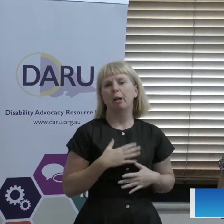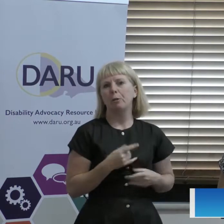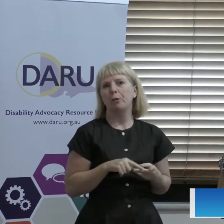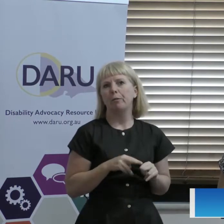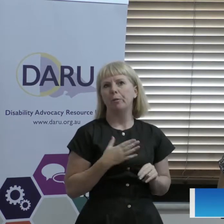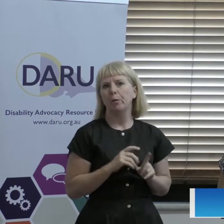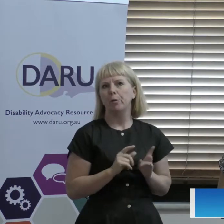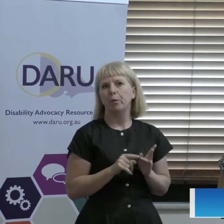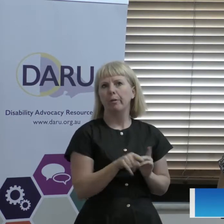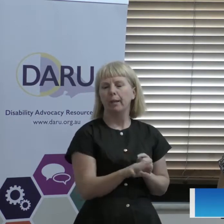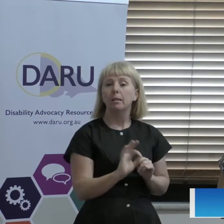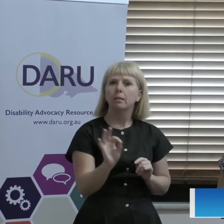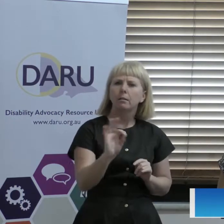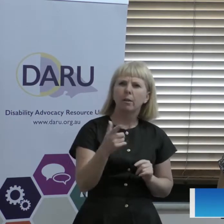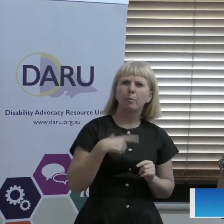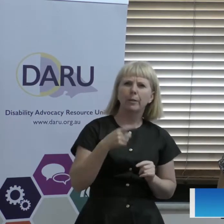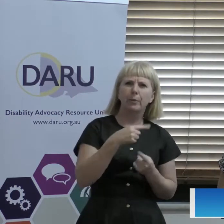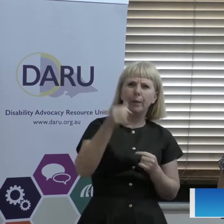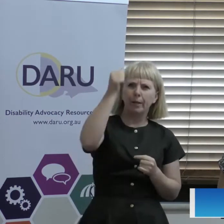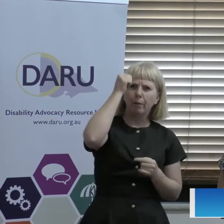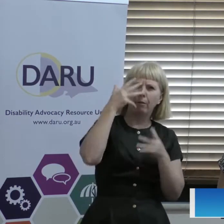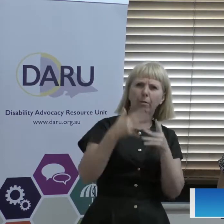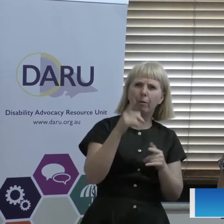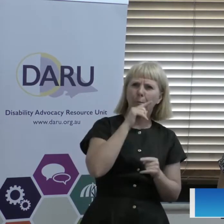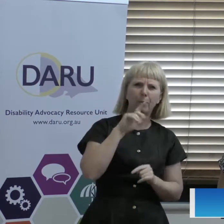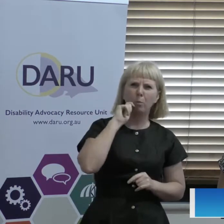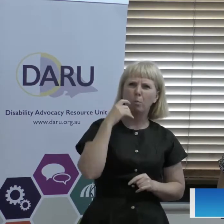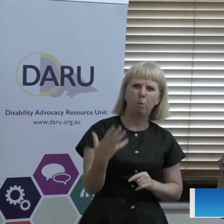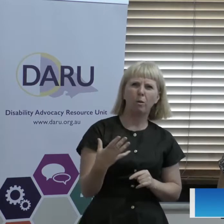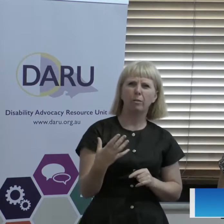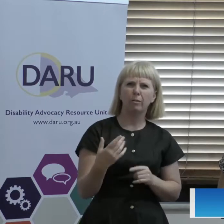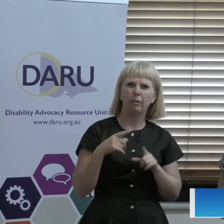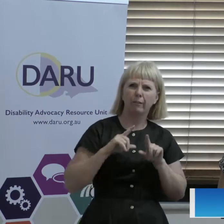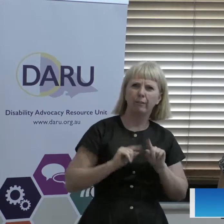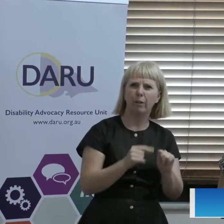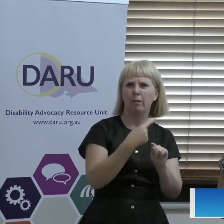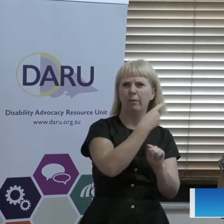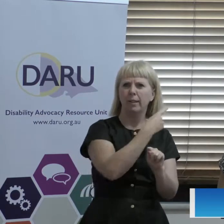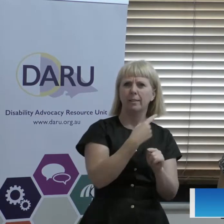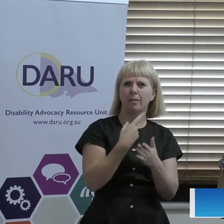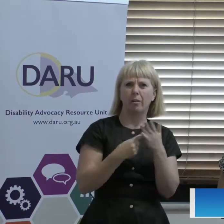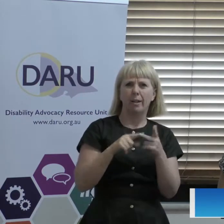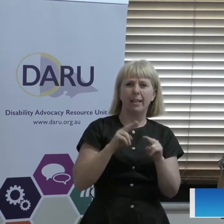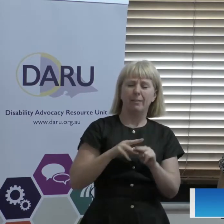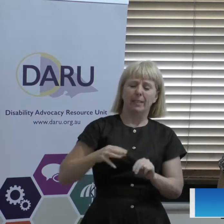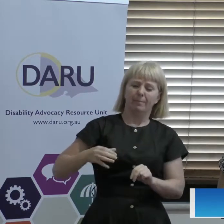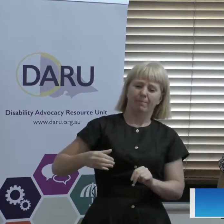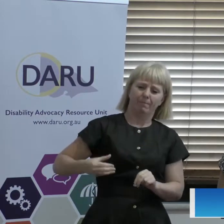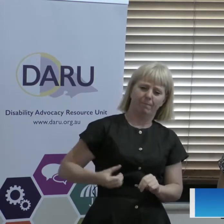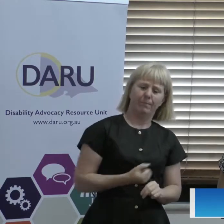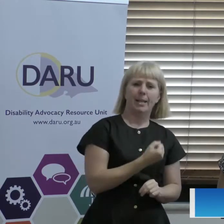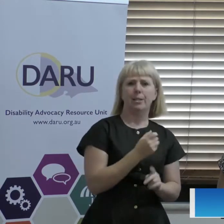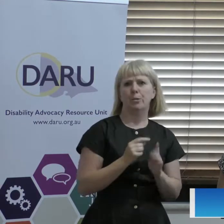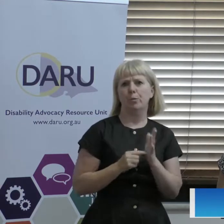not, because we know that a lot of people won't do it unless they're kind of strongly